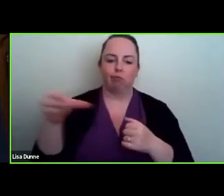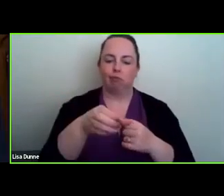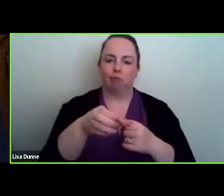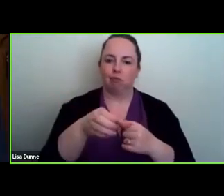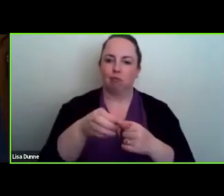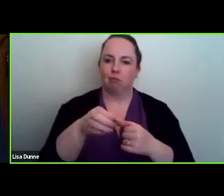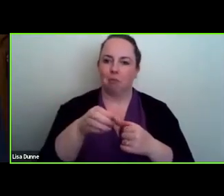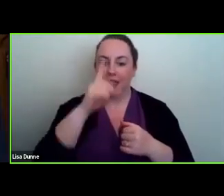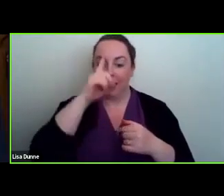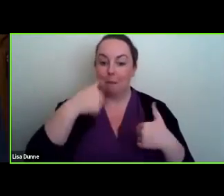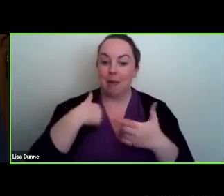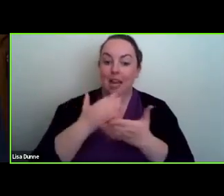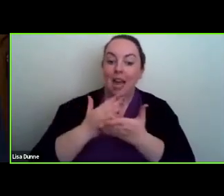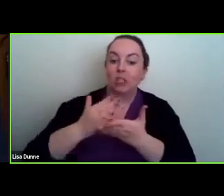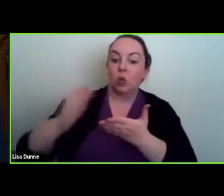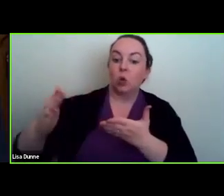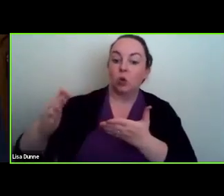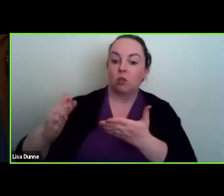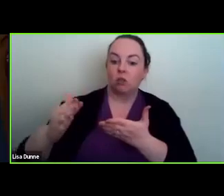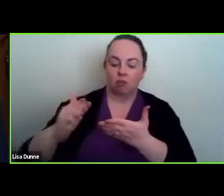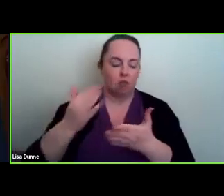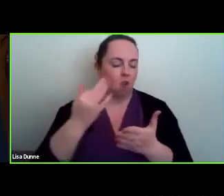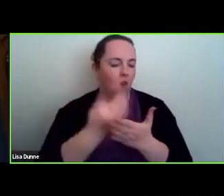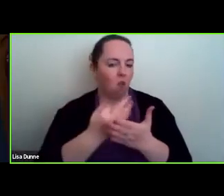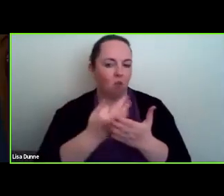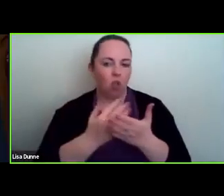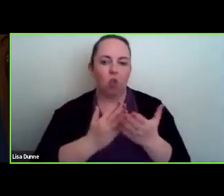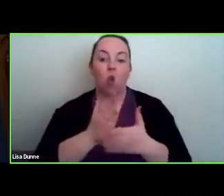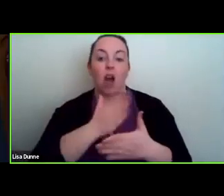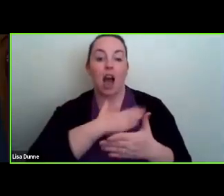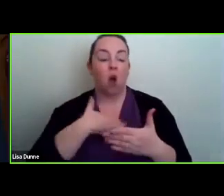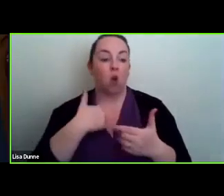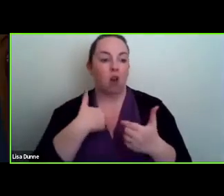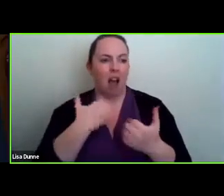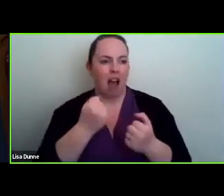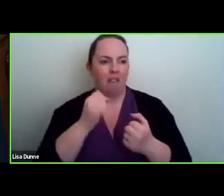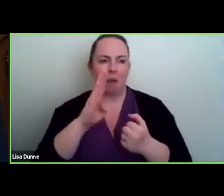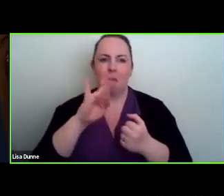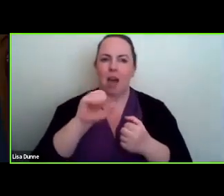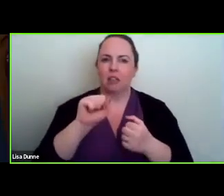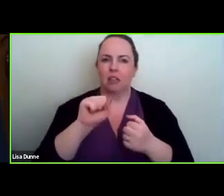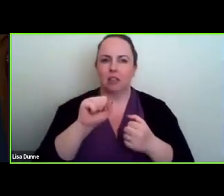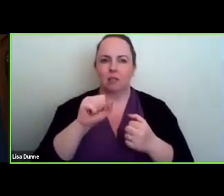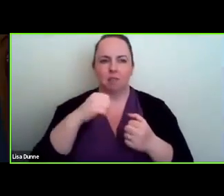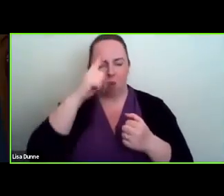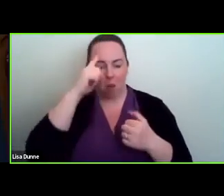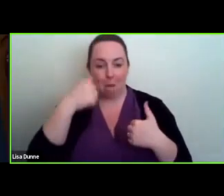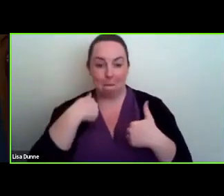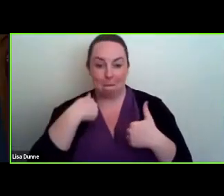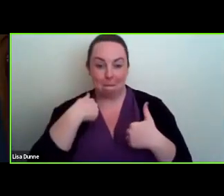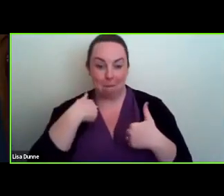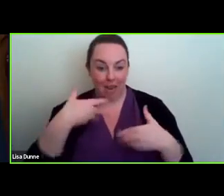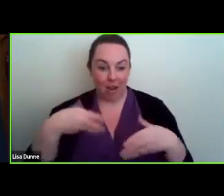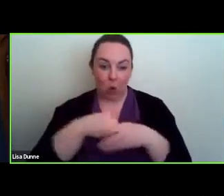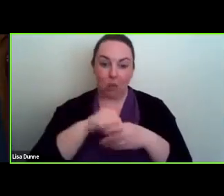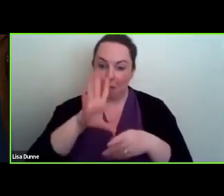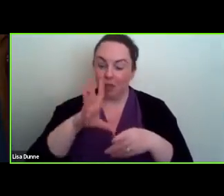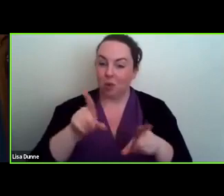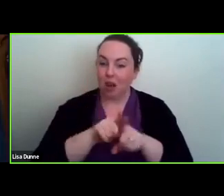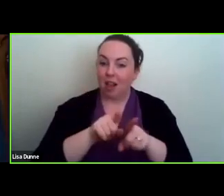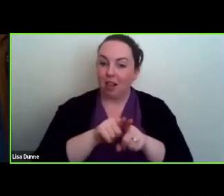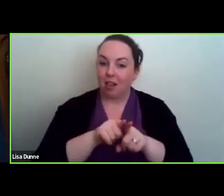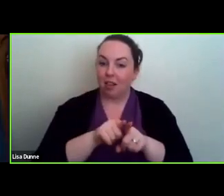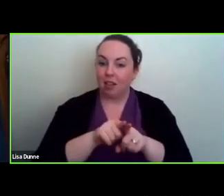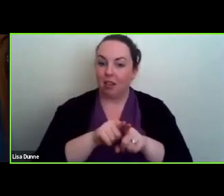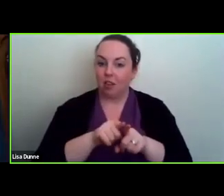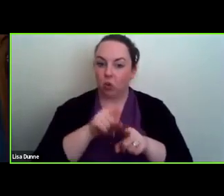explicit, due to our own biases and consciousness that we're not even aware of, our inclusion must also be explicit. We must be deliberate